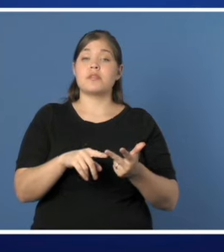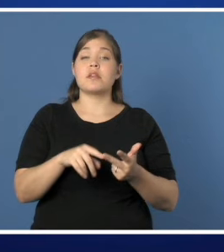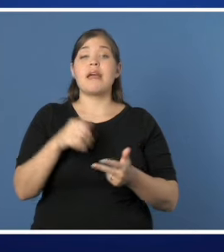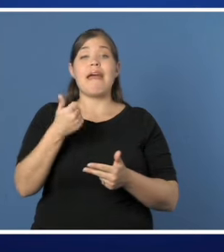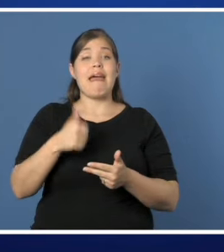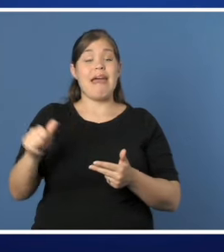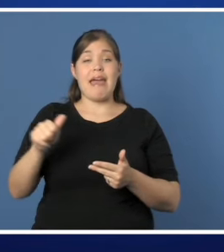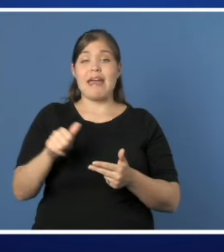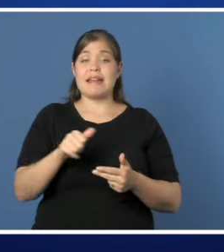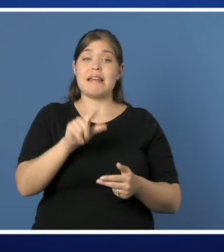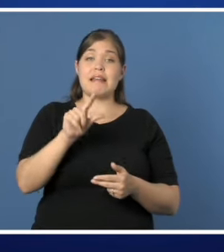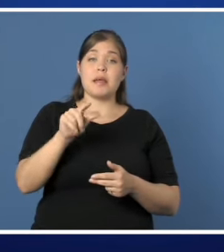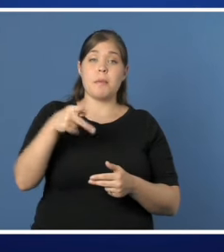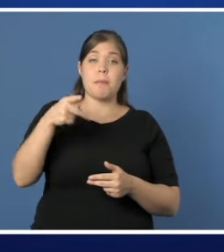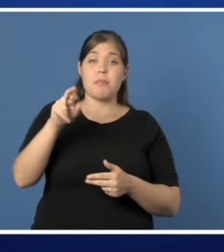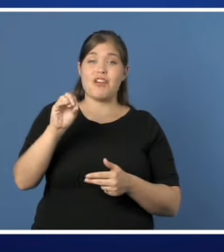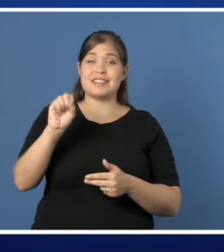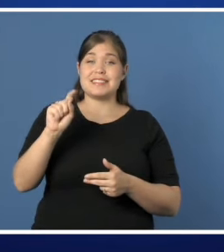Prosthetic devices